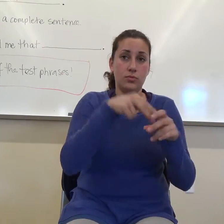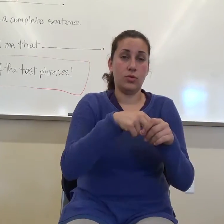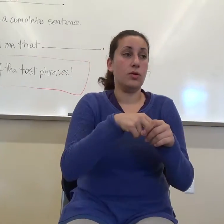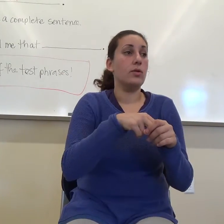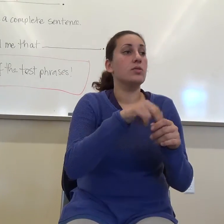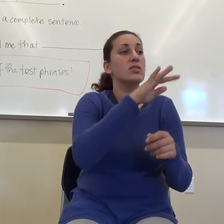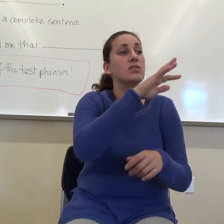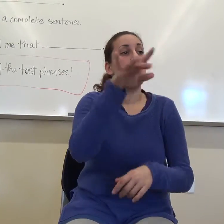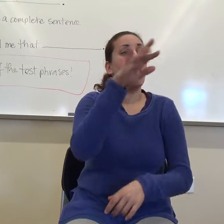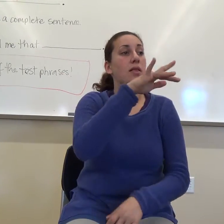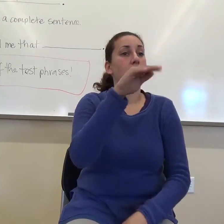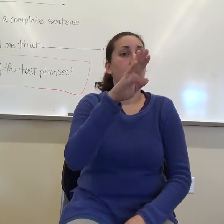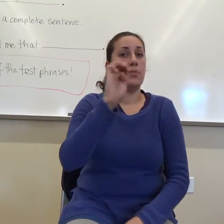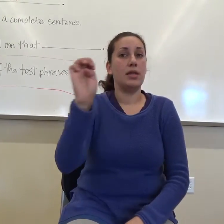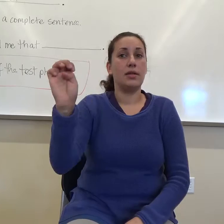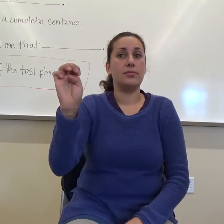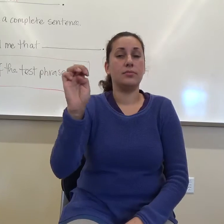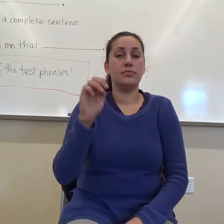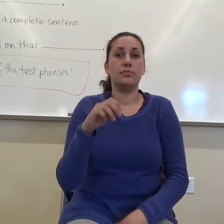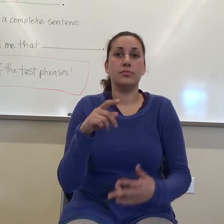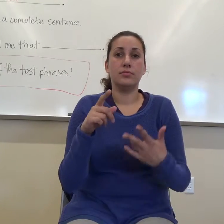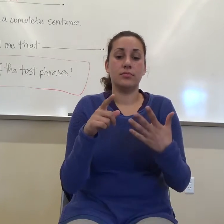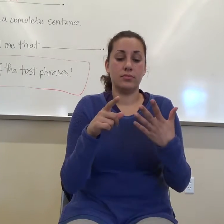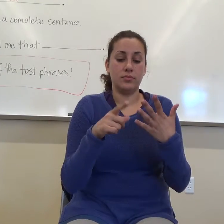Okay, college,